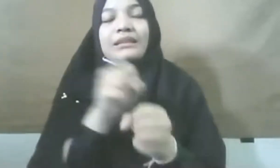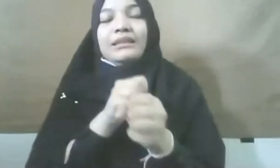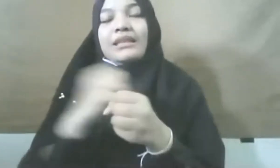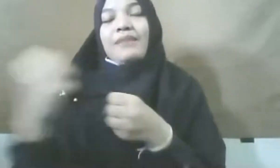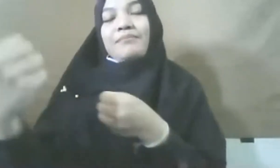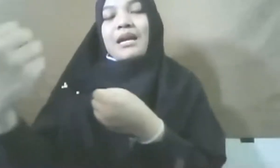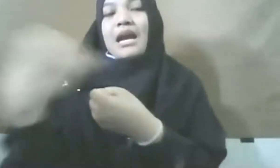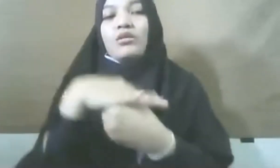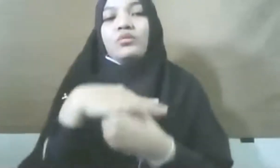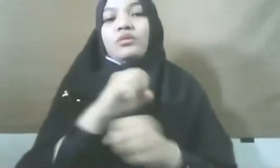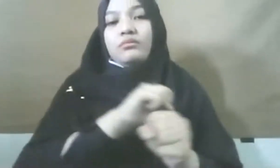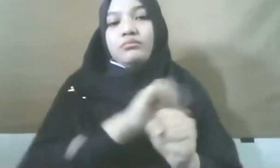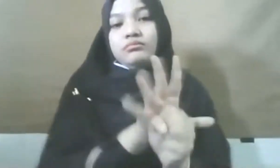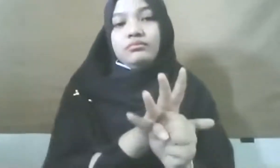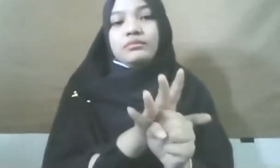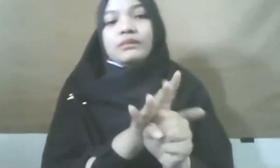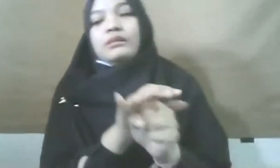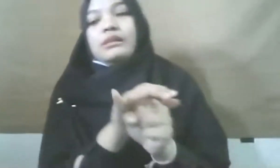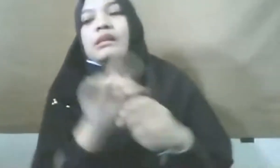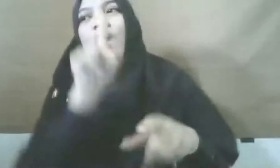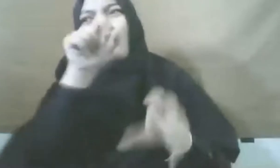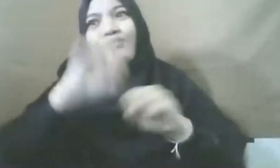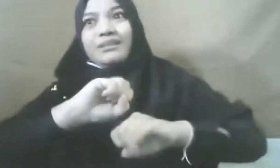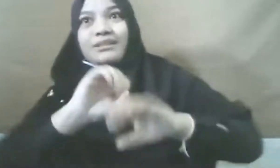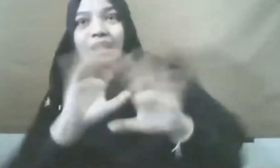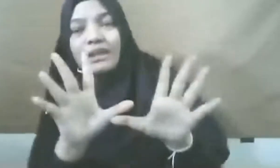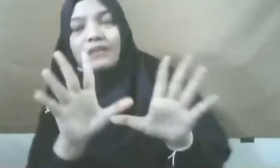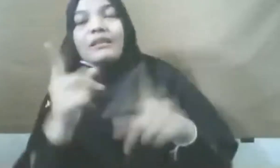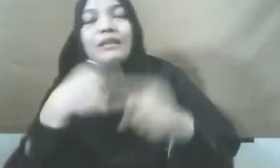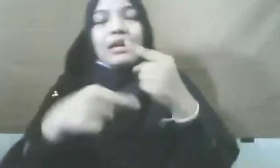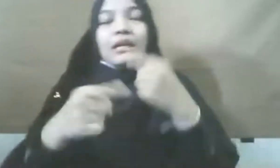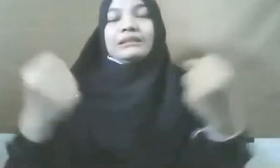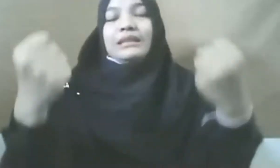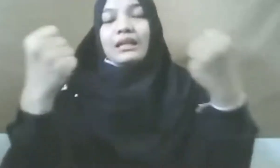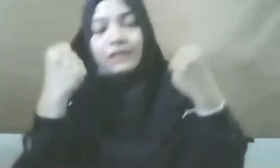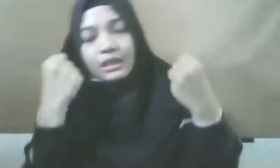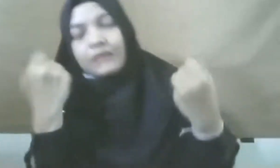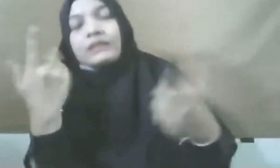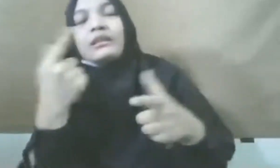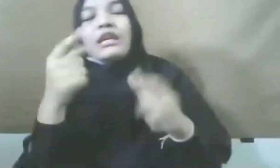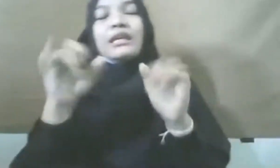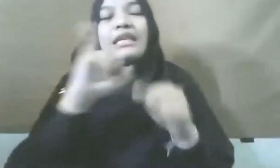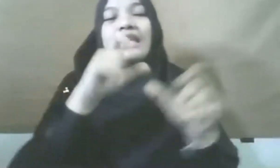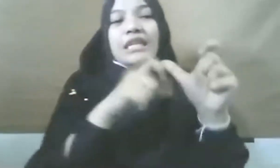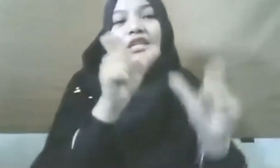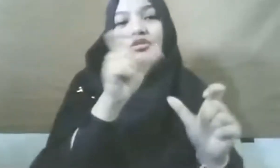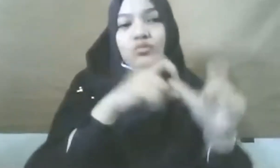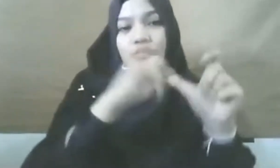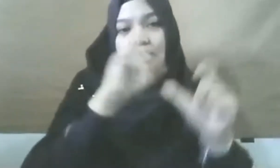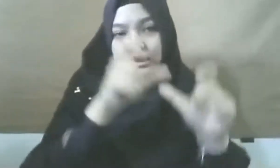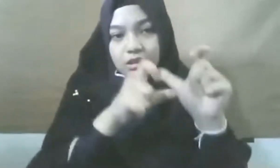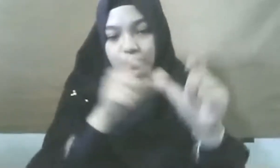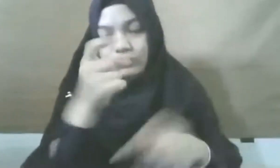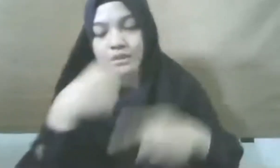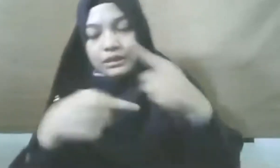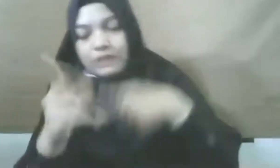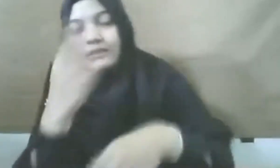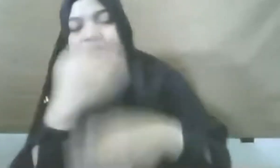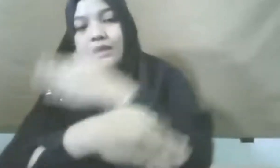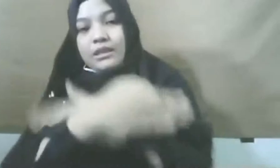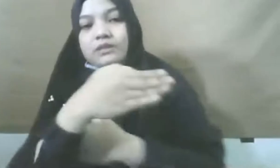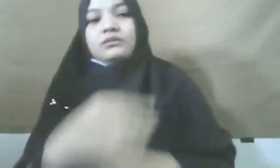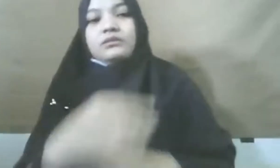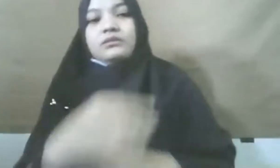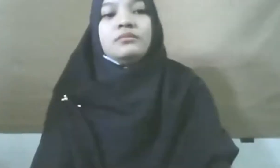the health conditions that people with disabilities might have. Thank you so much, Dina. I saw a